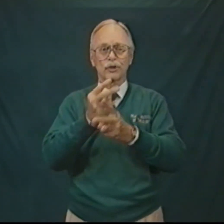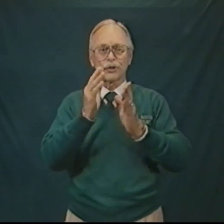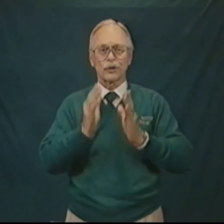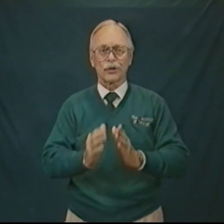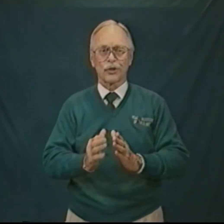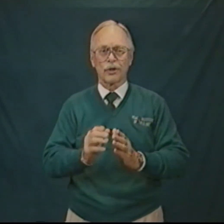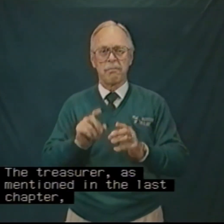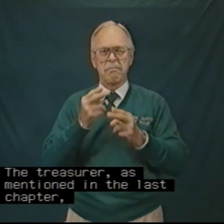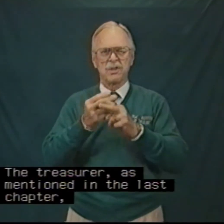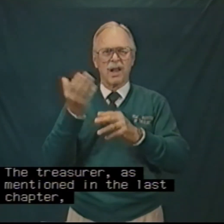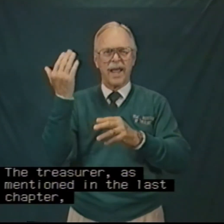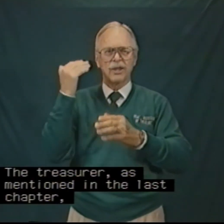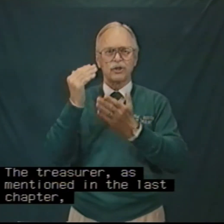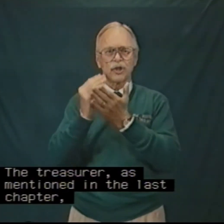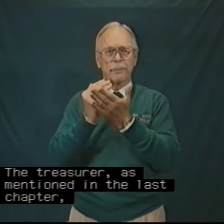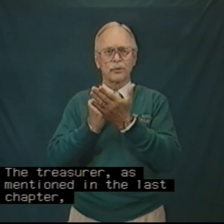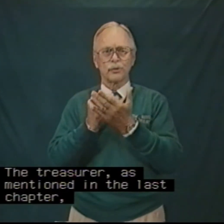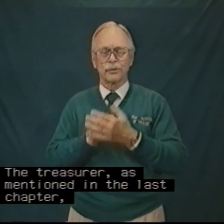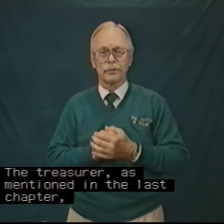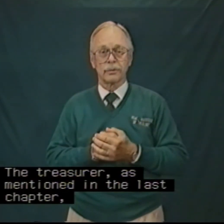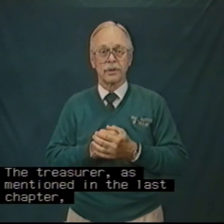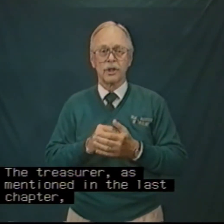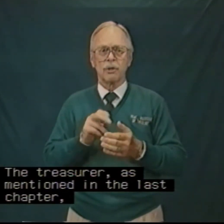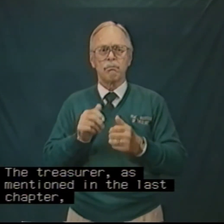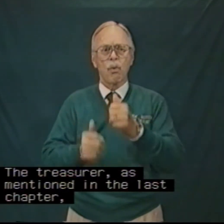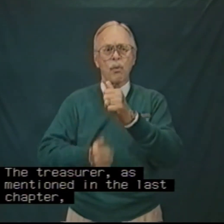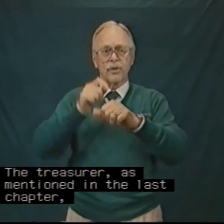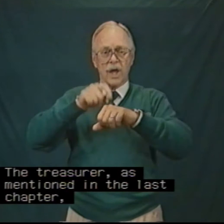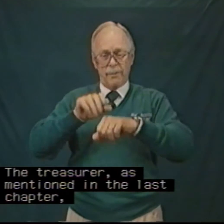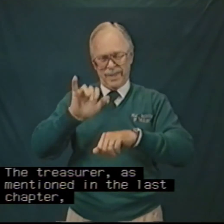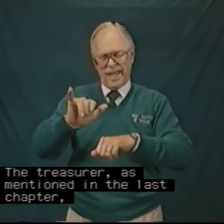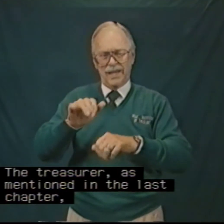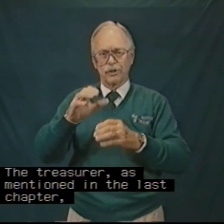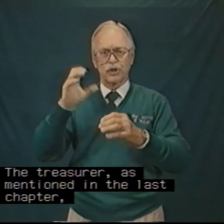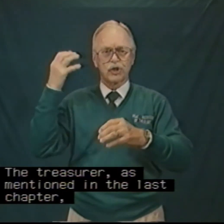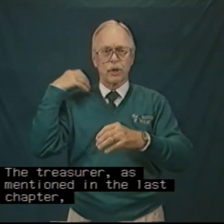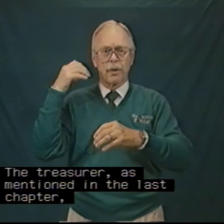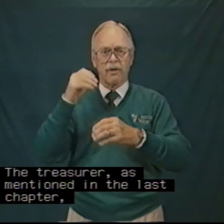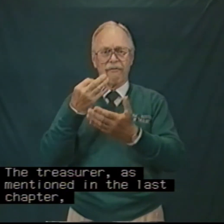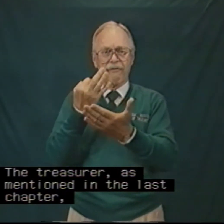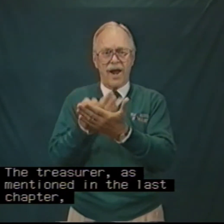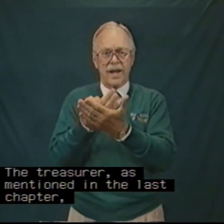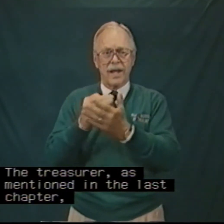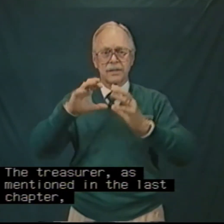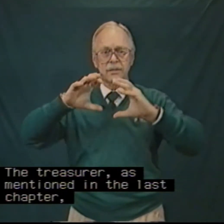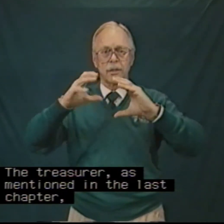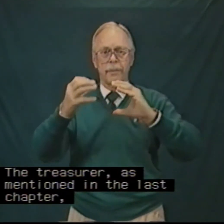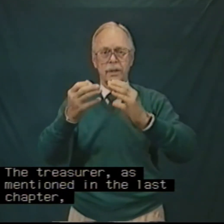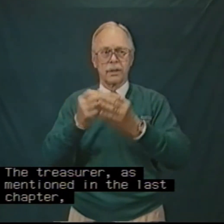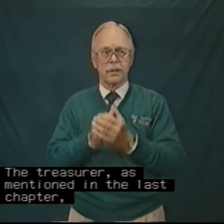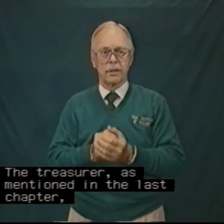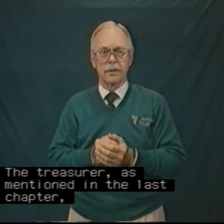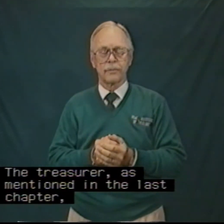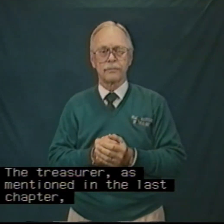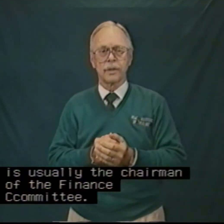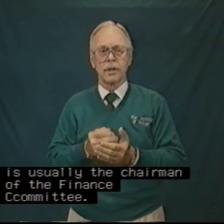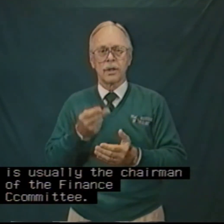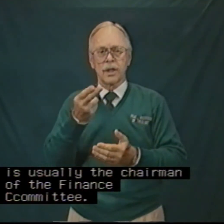The treasurer, as mentioned in the last chapter, is usually the chairman of the finance committee. He shall keep accurate records of